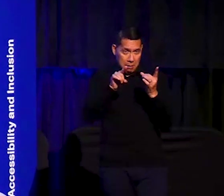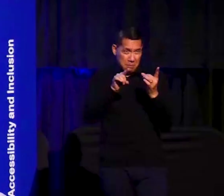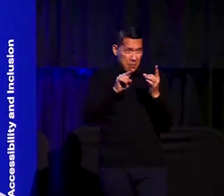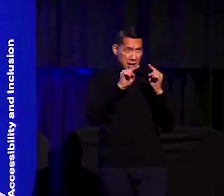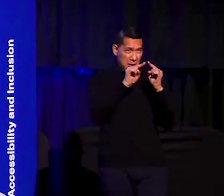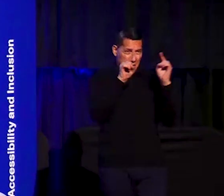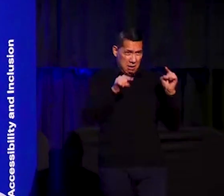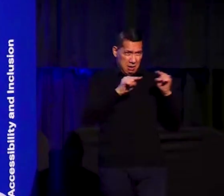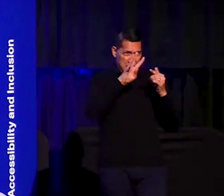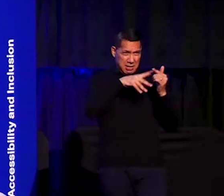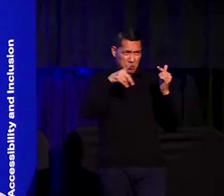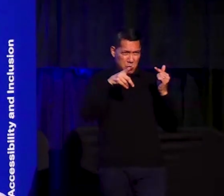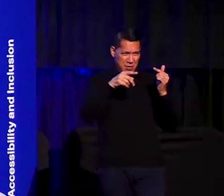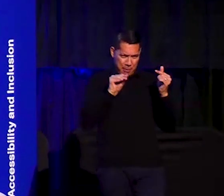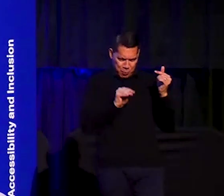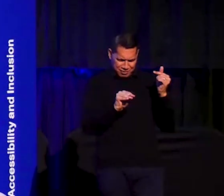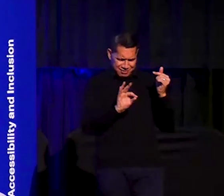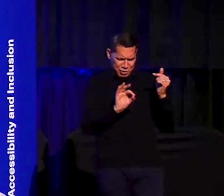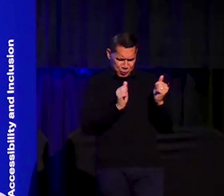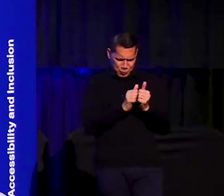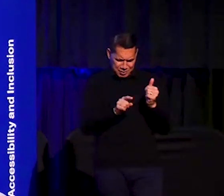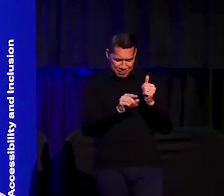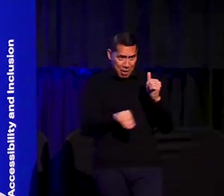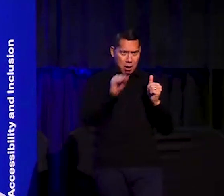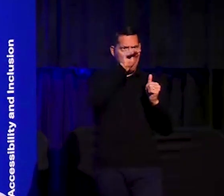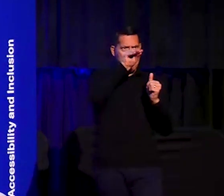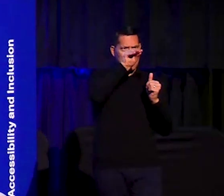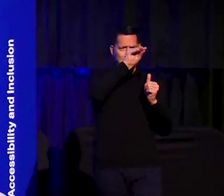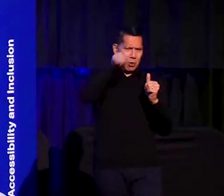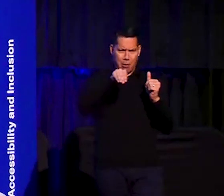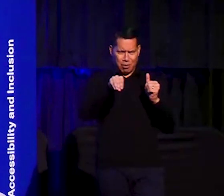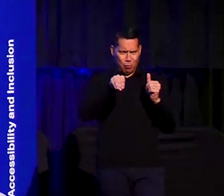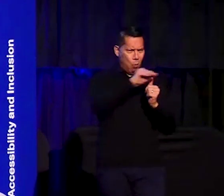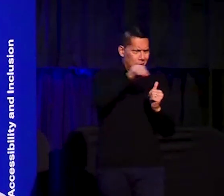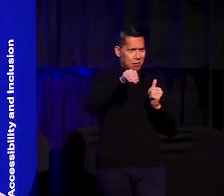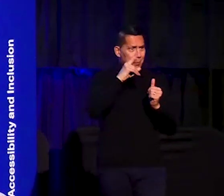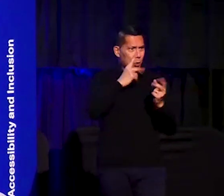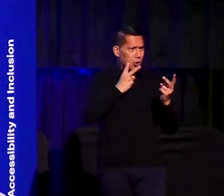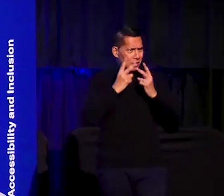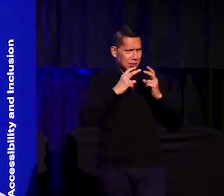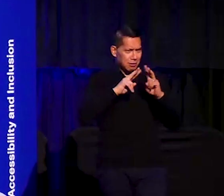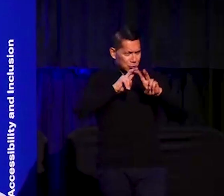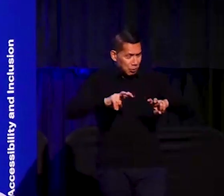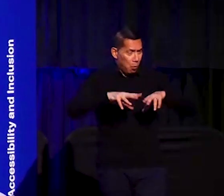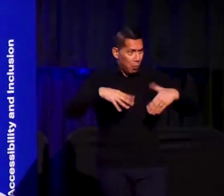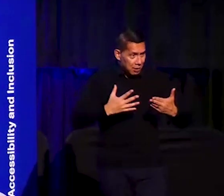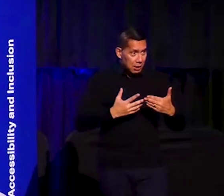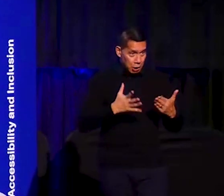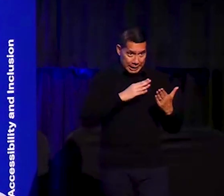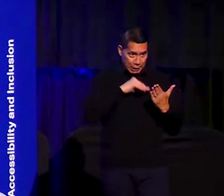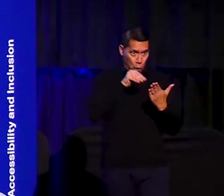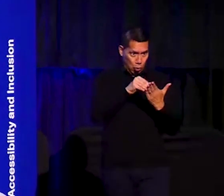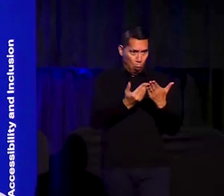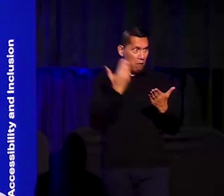table if it's really popular. Maybe you put it in the table and let people filter and sort. Does it need to be there?